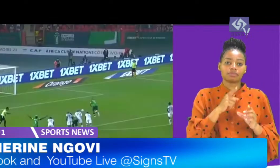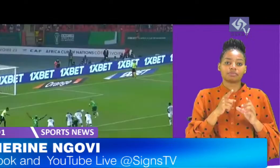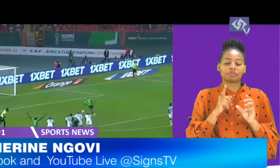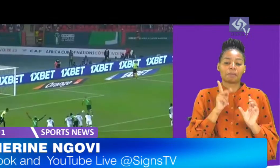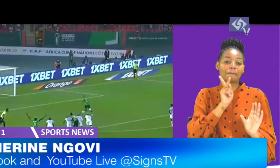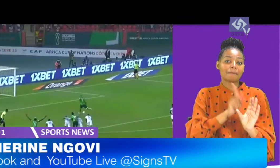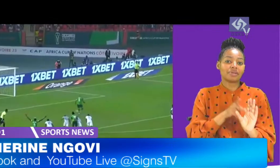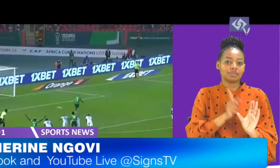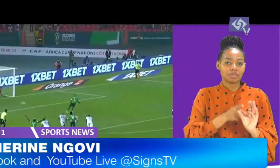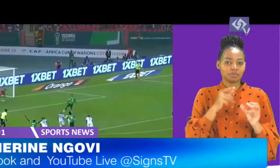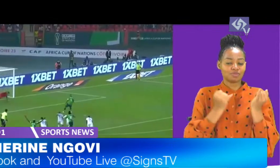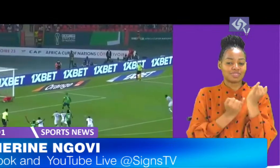Saturday